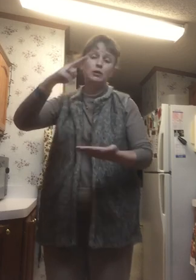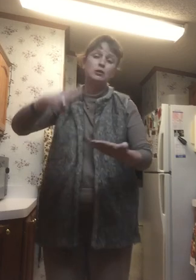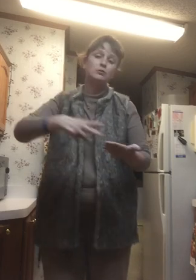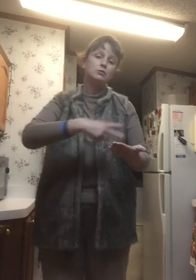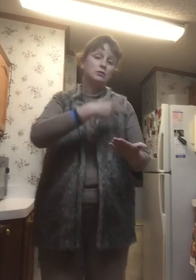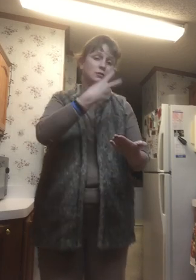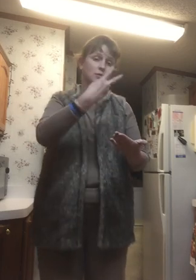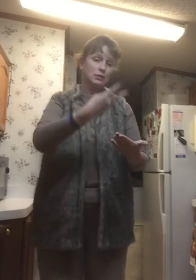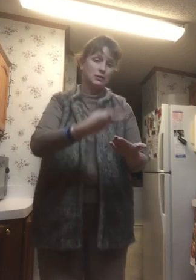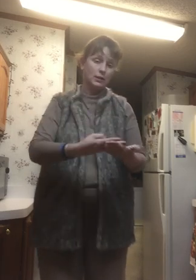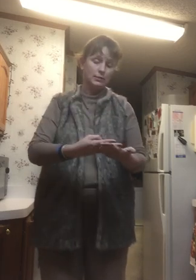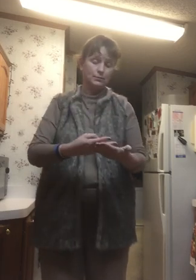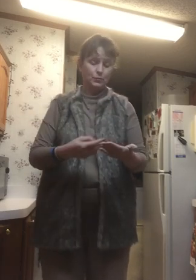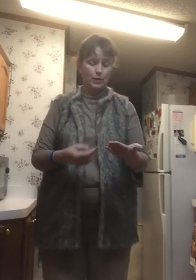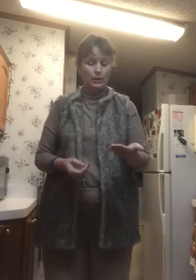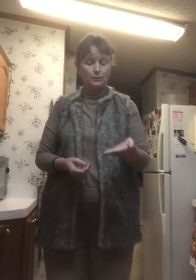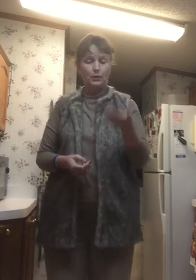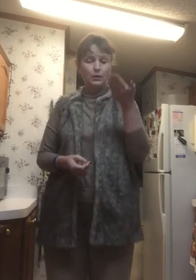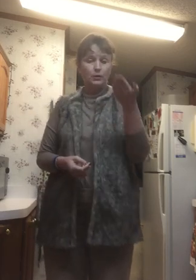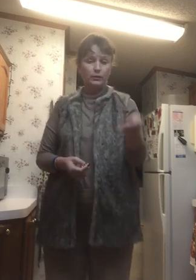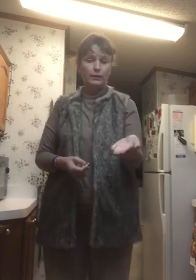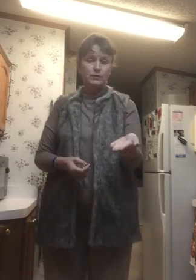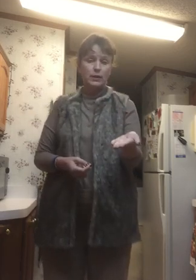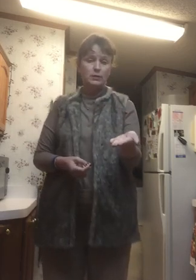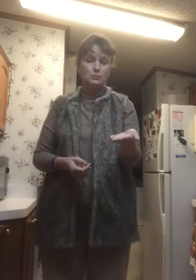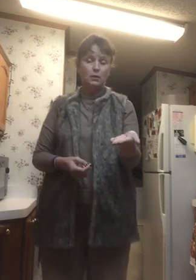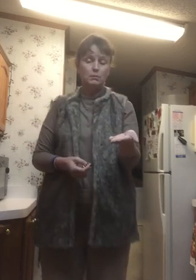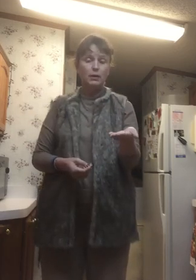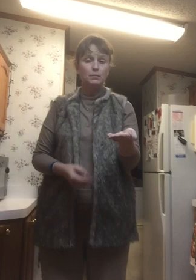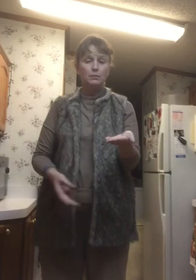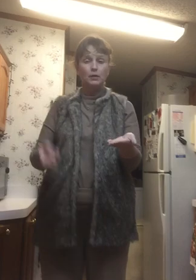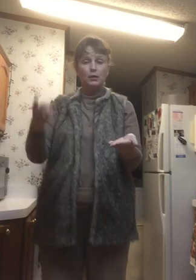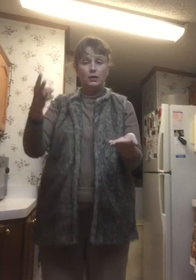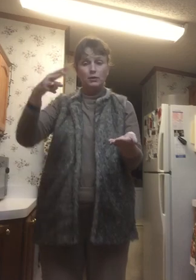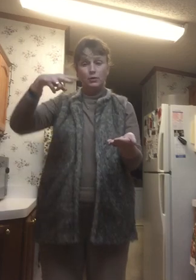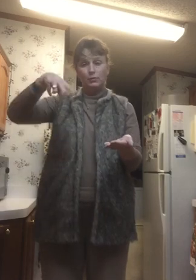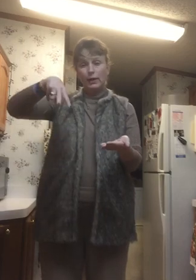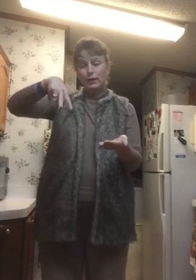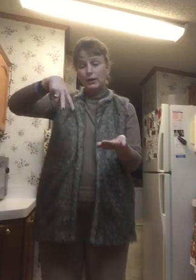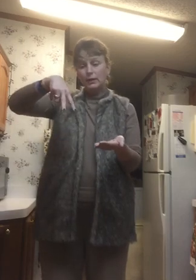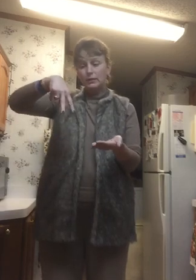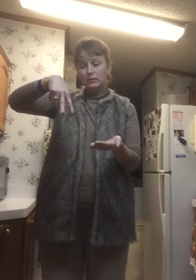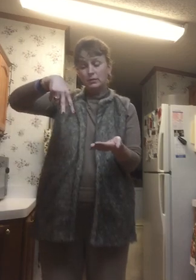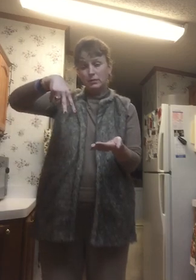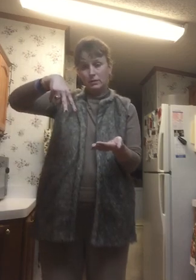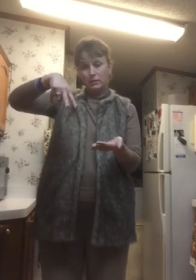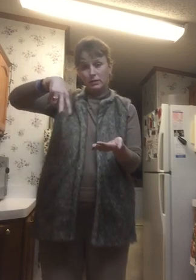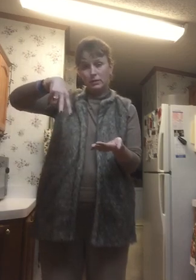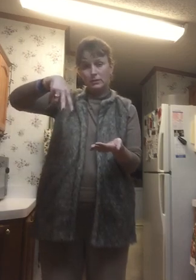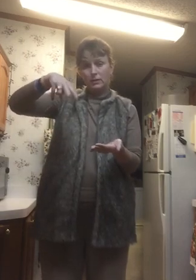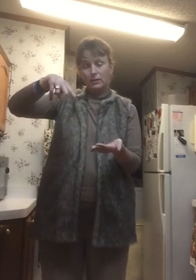going to use this sign, okay? Your left hand is palm up. Your right hand is